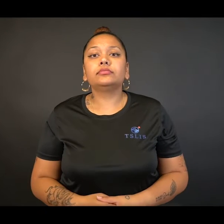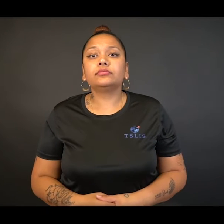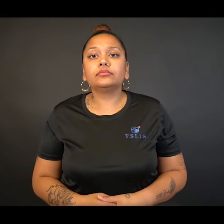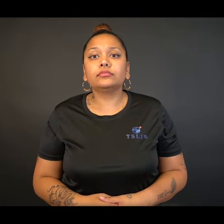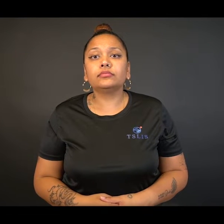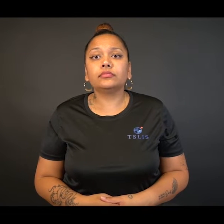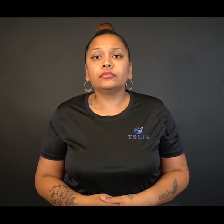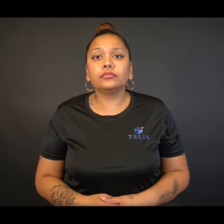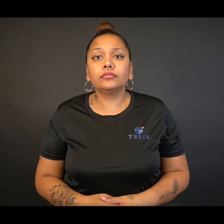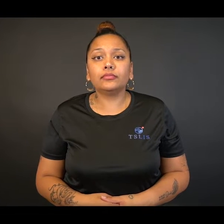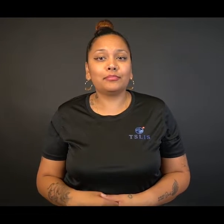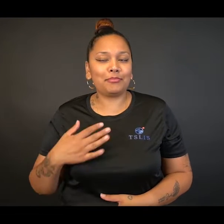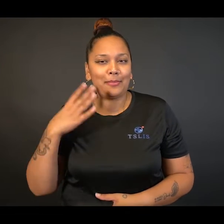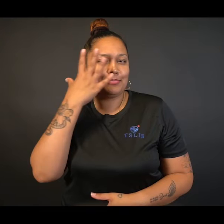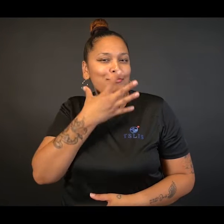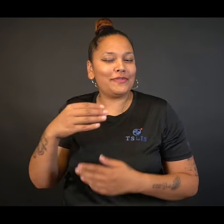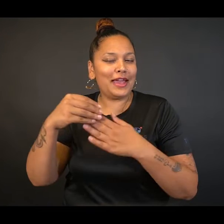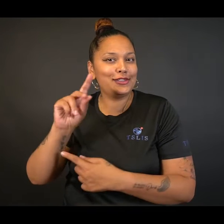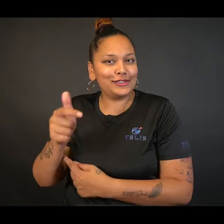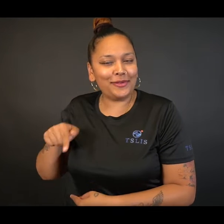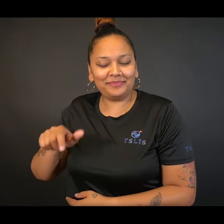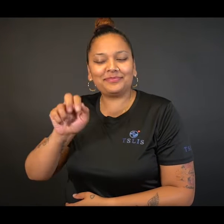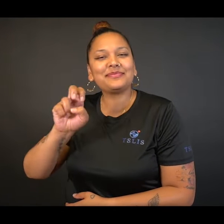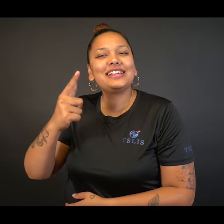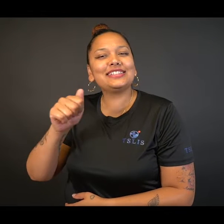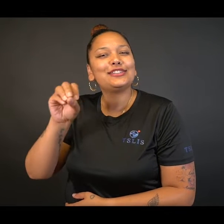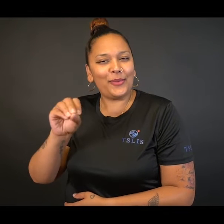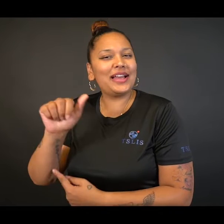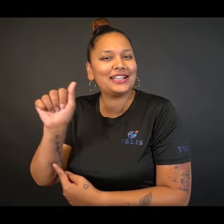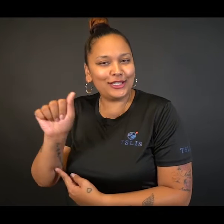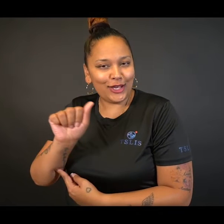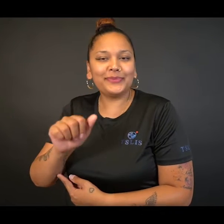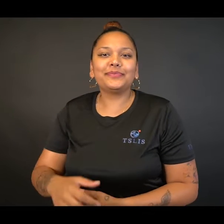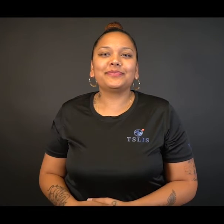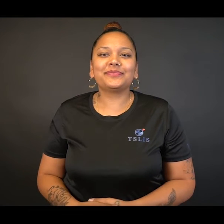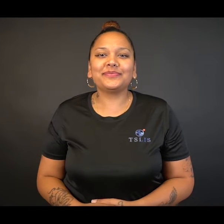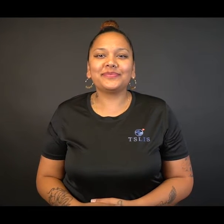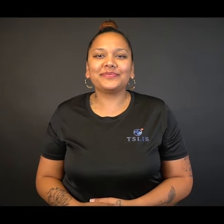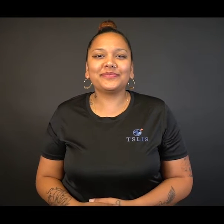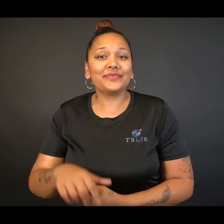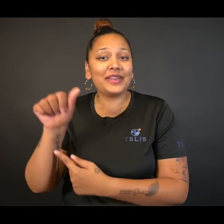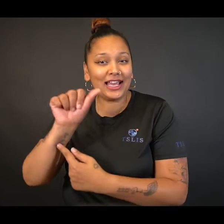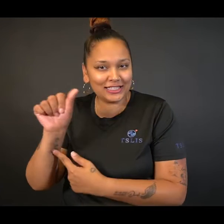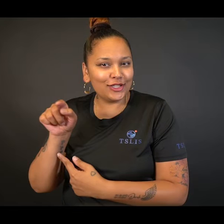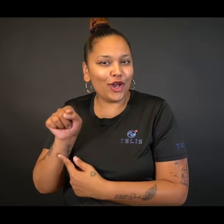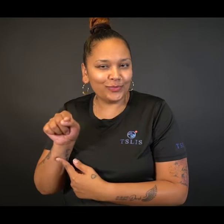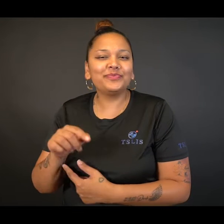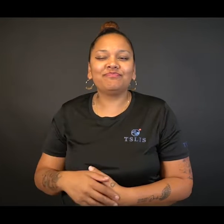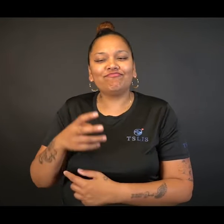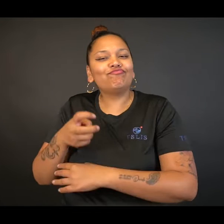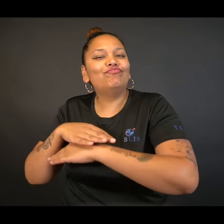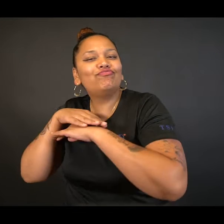This is my beautiful guide dog Angelo taking a break, sprawled beside my desk. He's a yellow lab